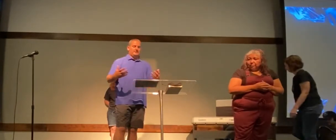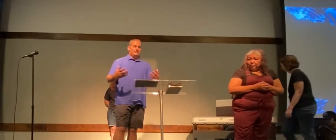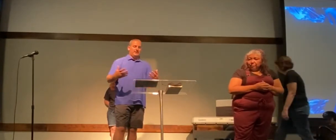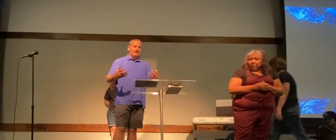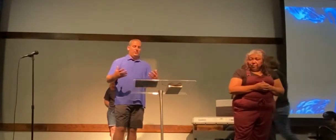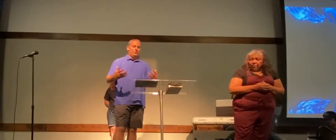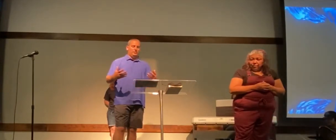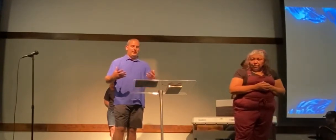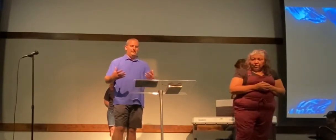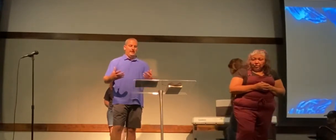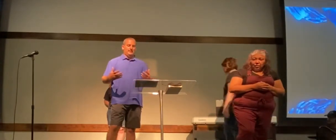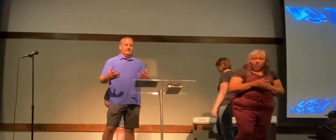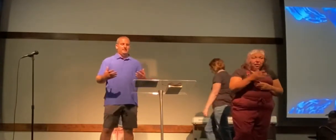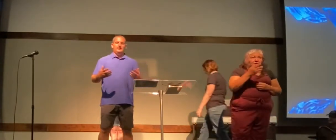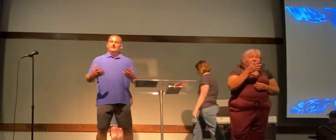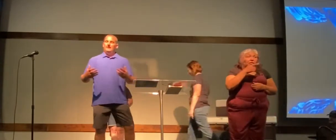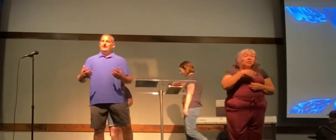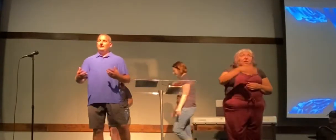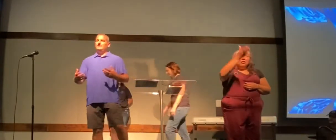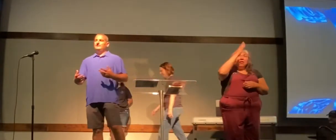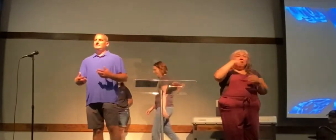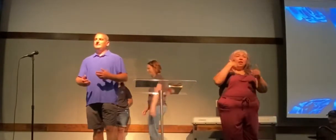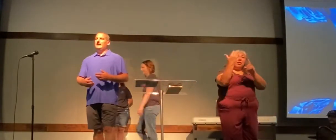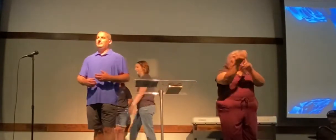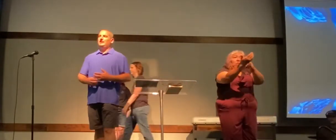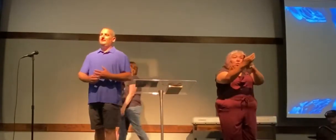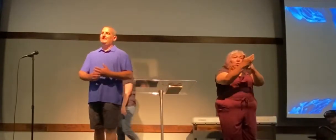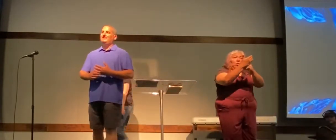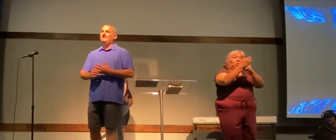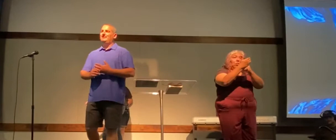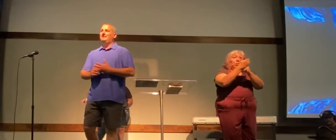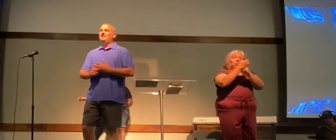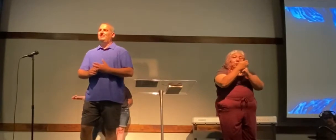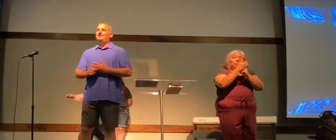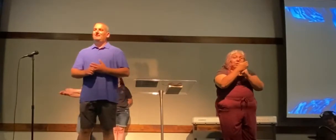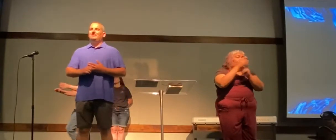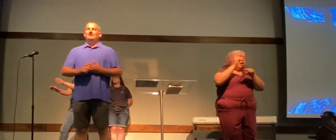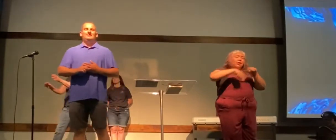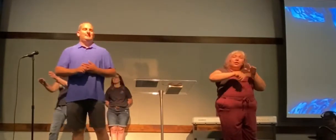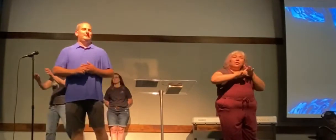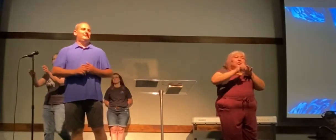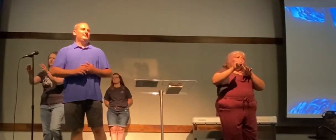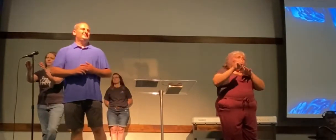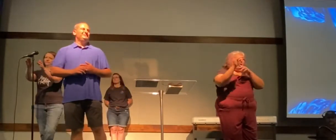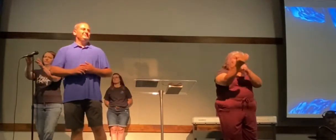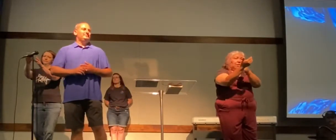The Eternal had a hold on me, and I couldn't escape it.